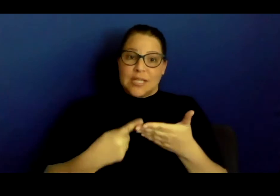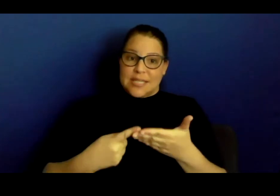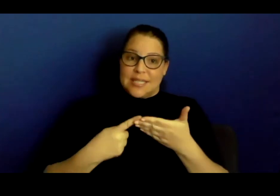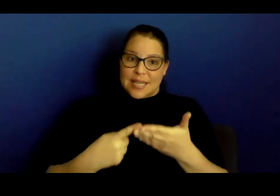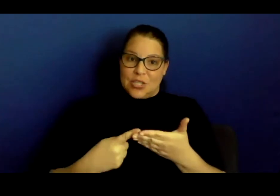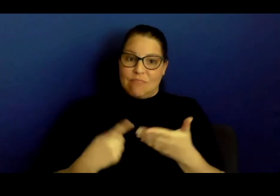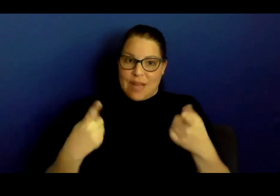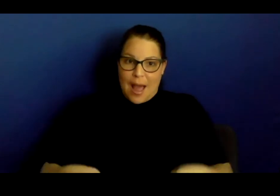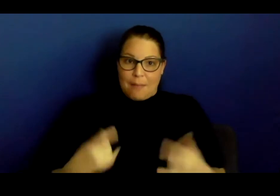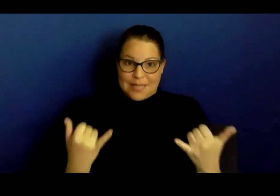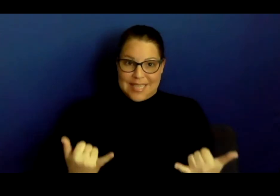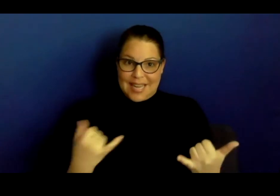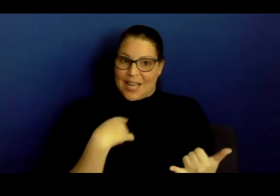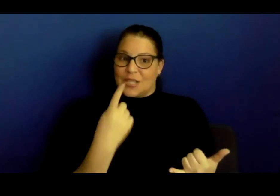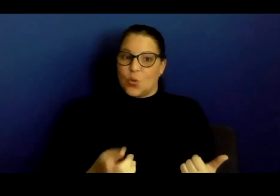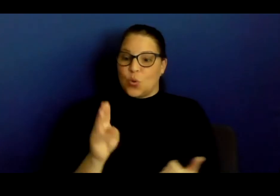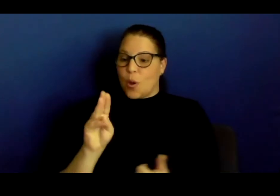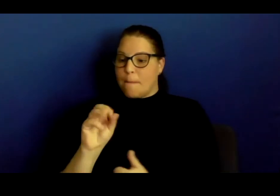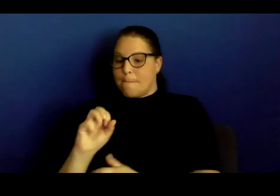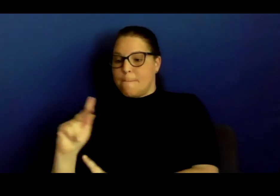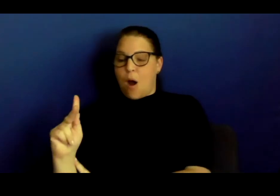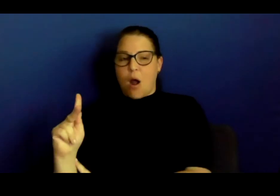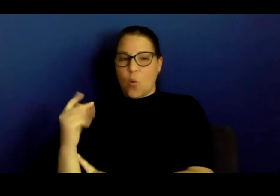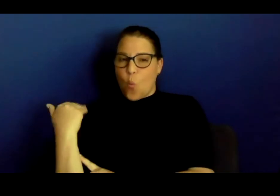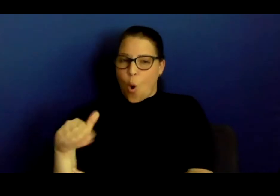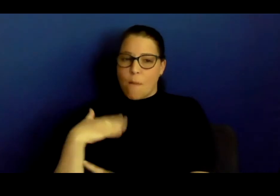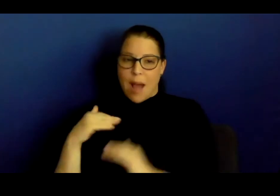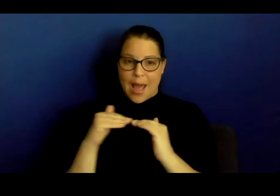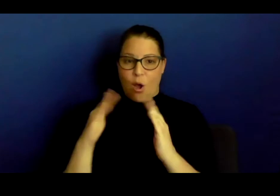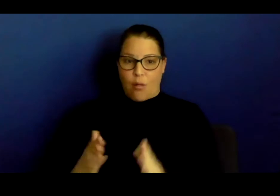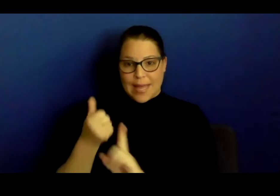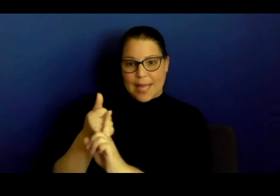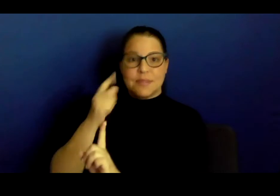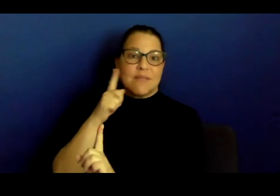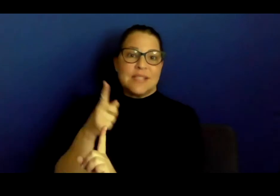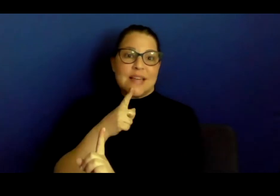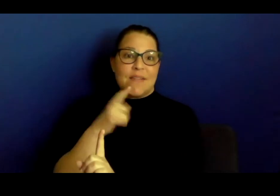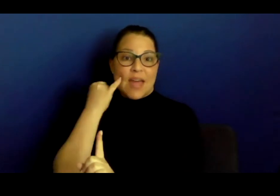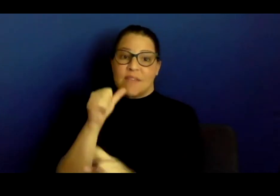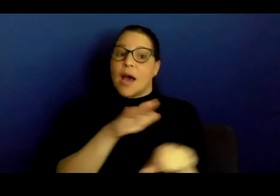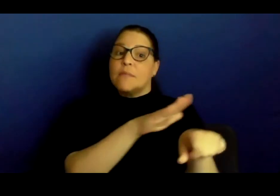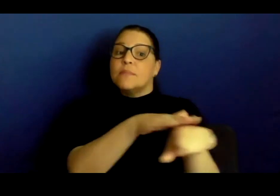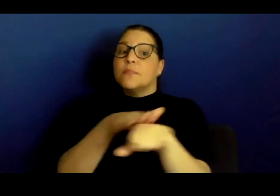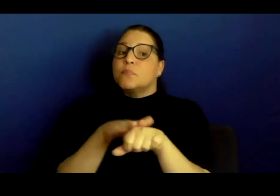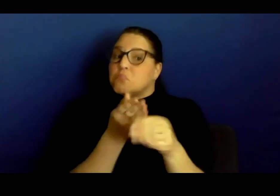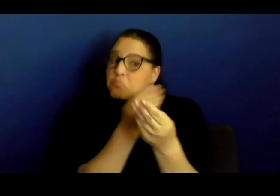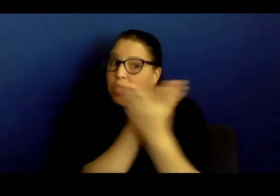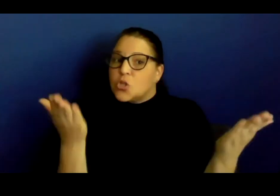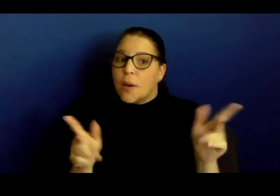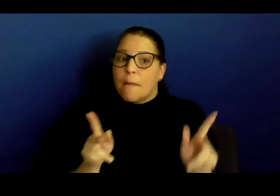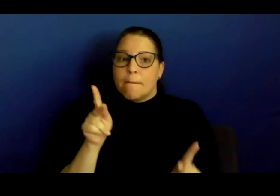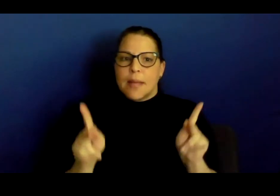today. When I said, Mark is a great colleague of mine who's deaf. If I wouldn't have said that, many of you would have